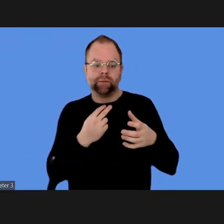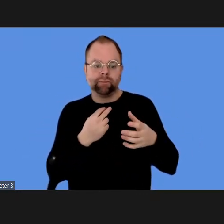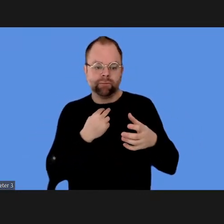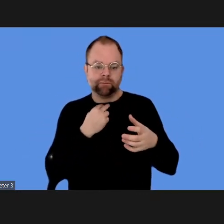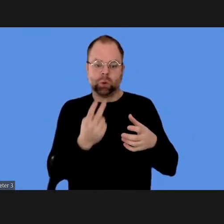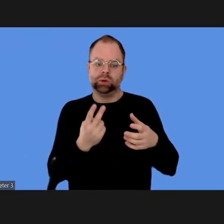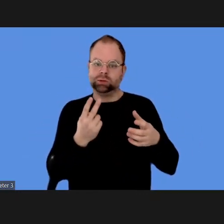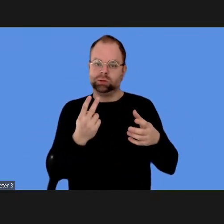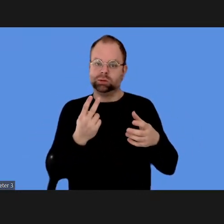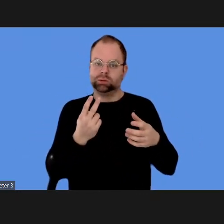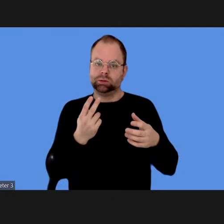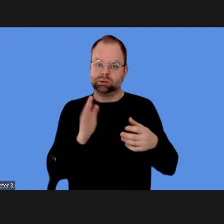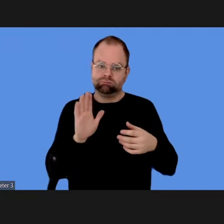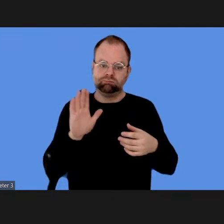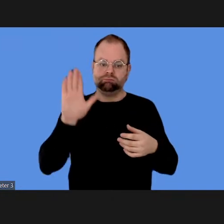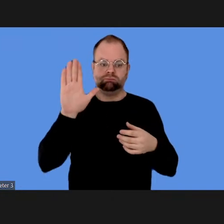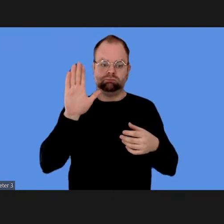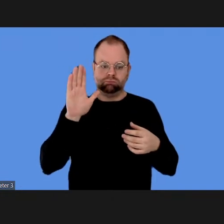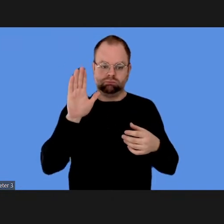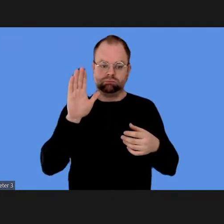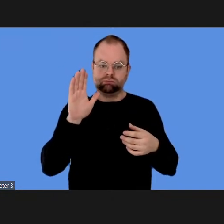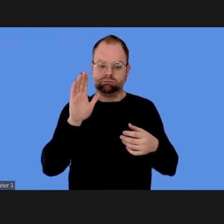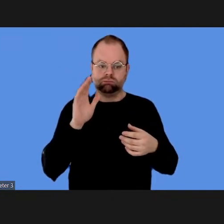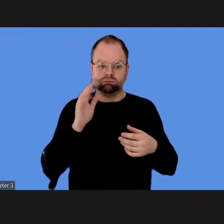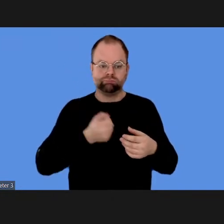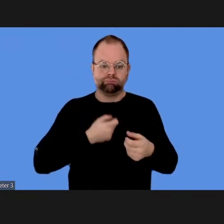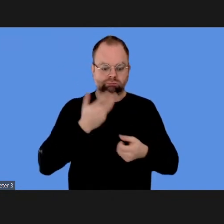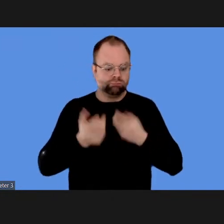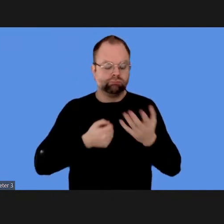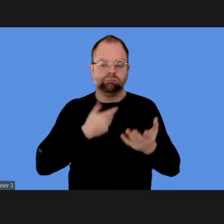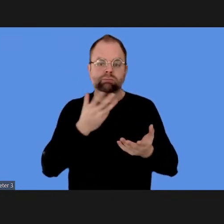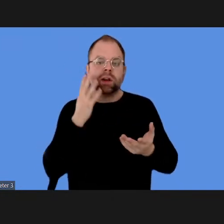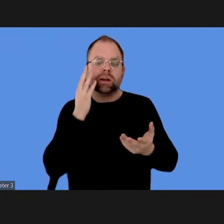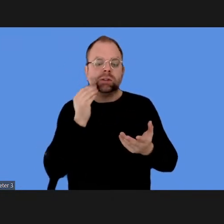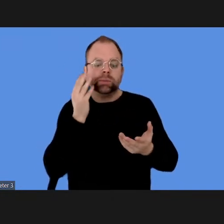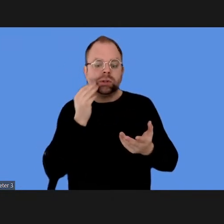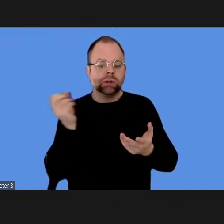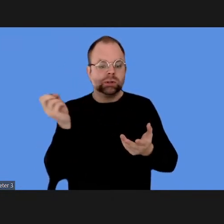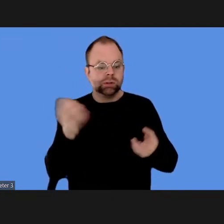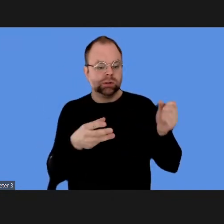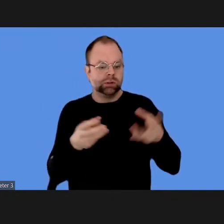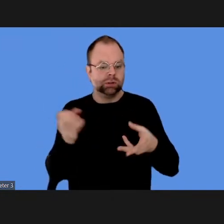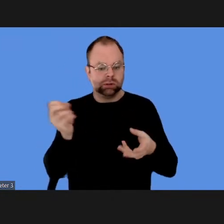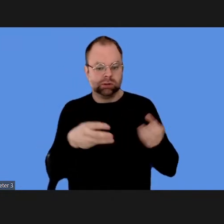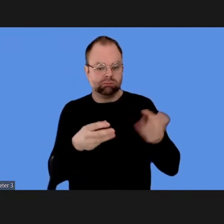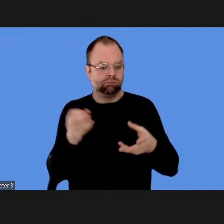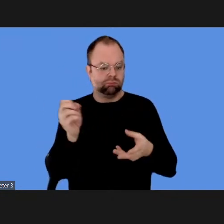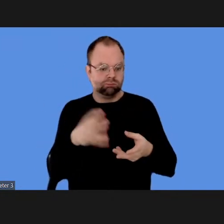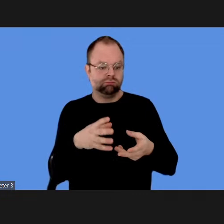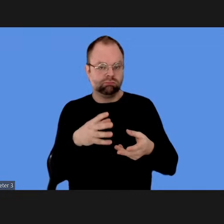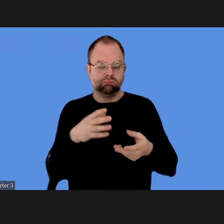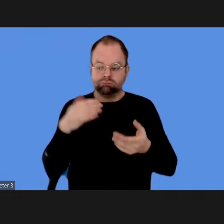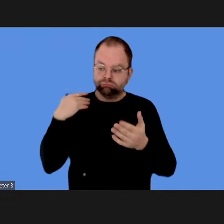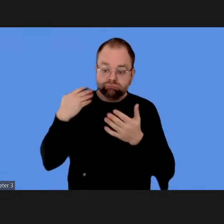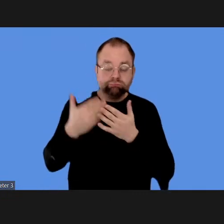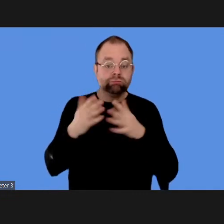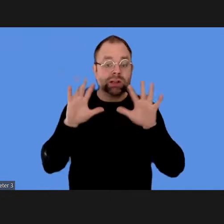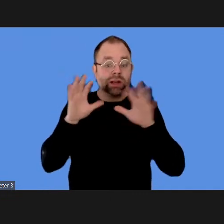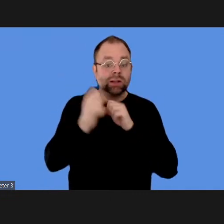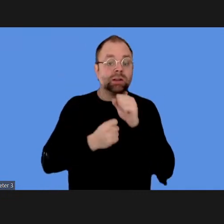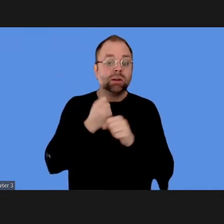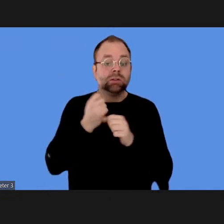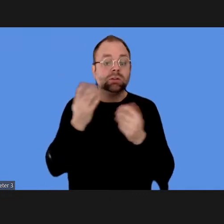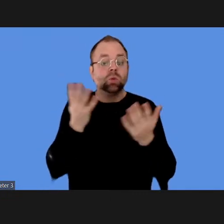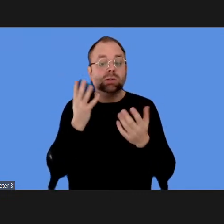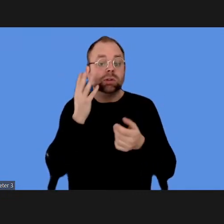but the challenge still remains there. And the next frontier for Africa is to be able to have that